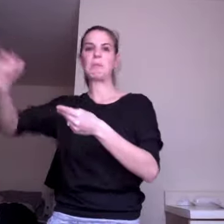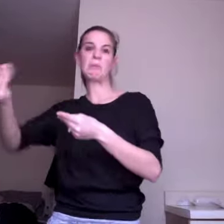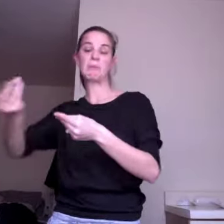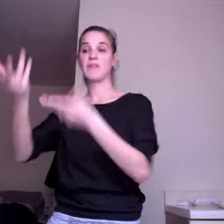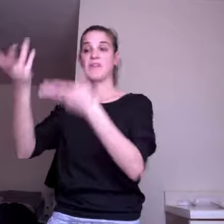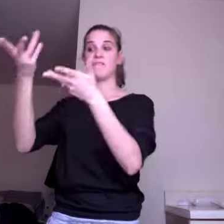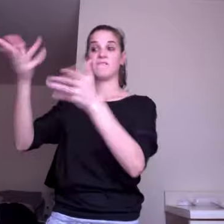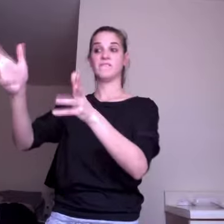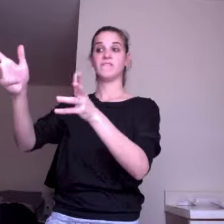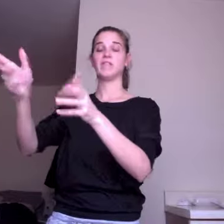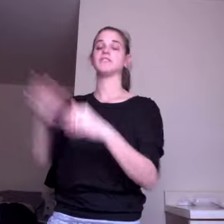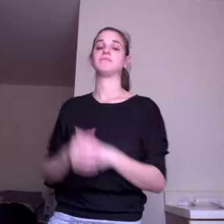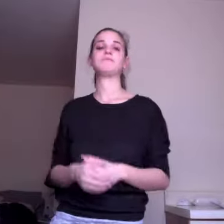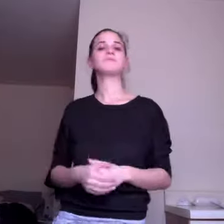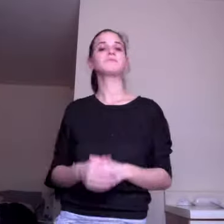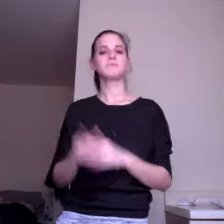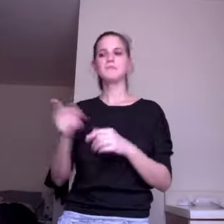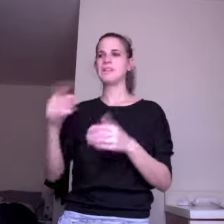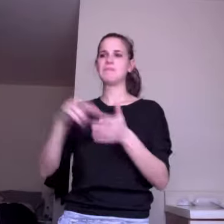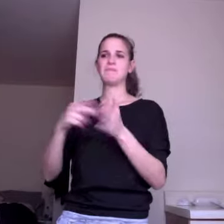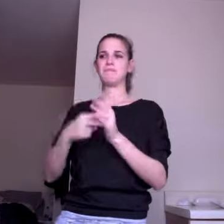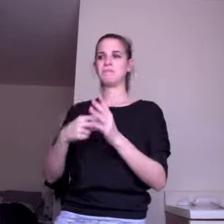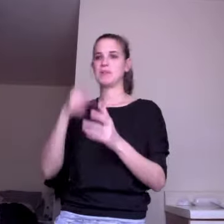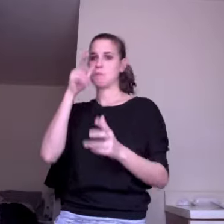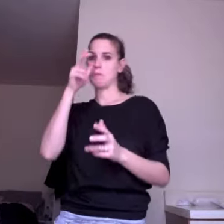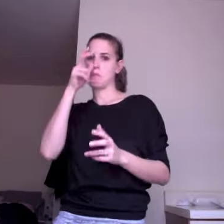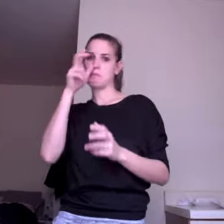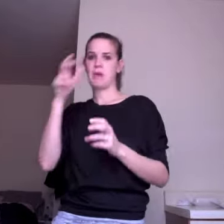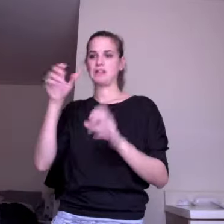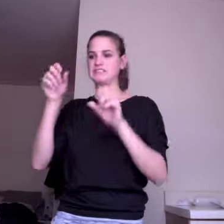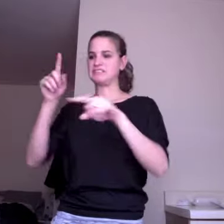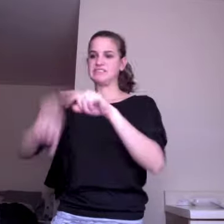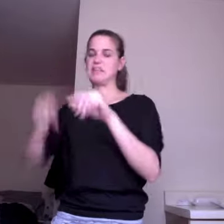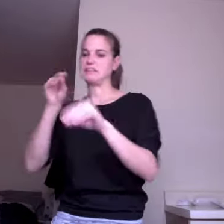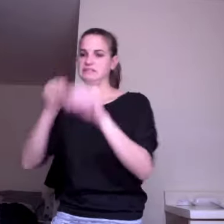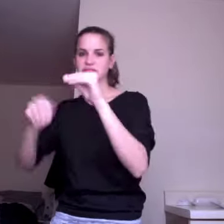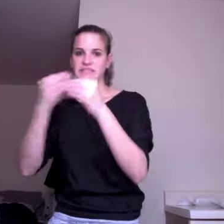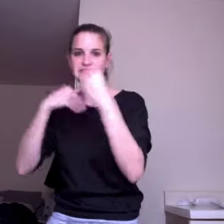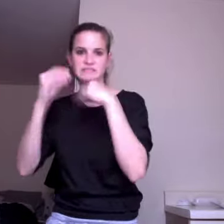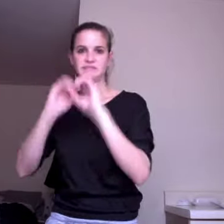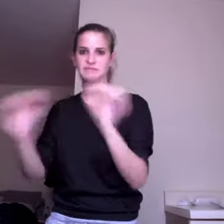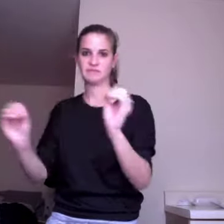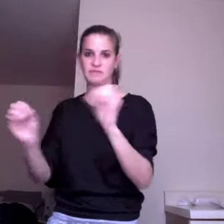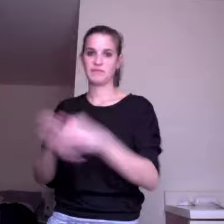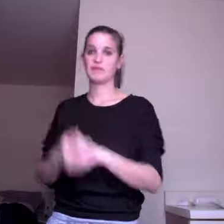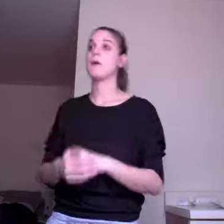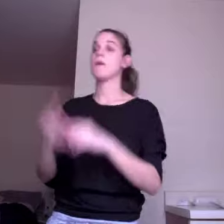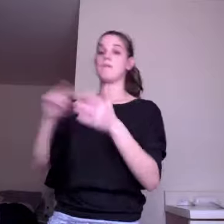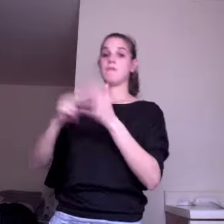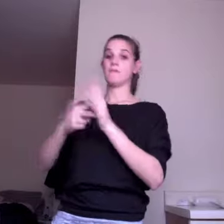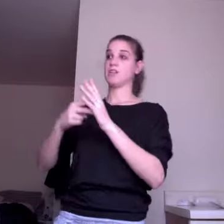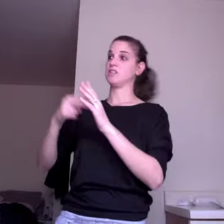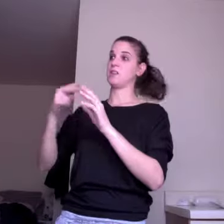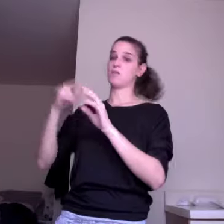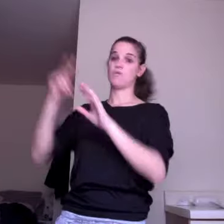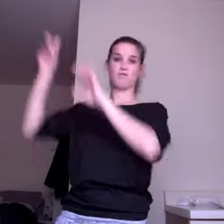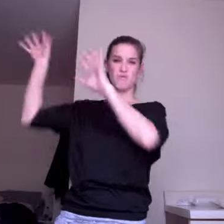waterways, poisoning our water too. Then they irradiate our food, trying to make it last longer, so it can travel thousands of miles from